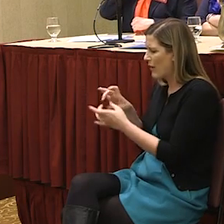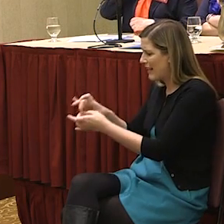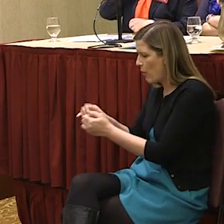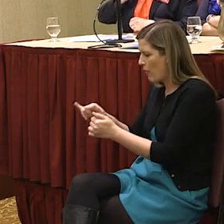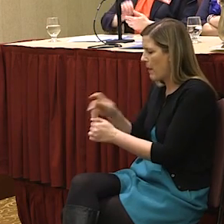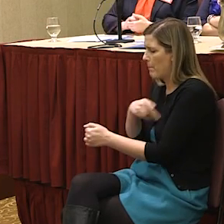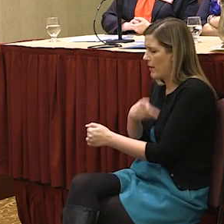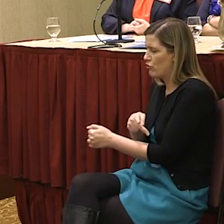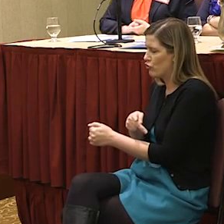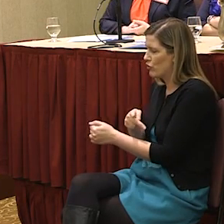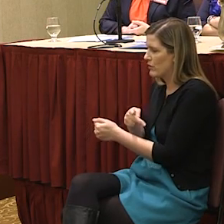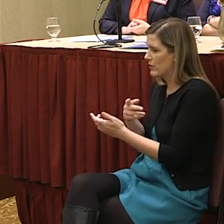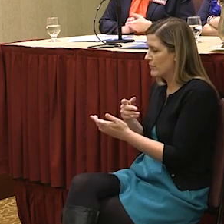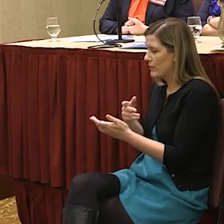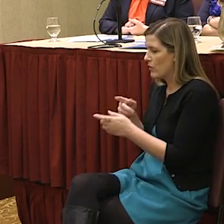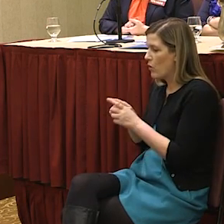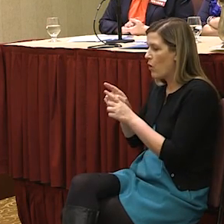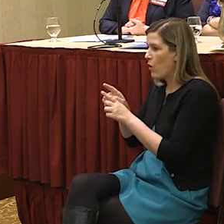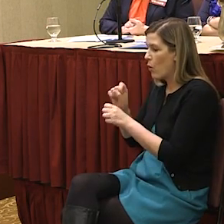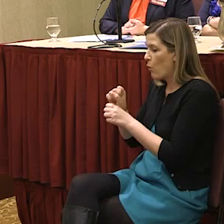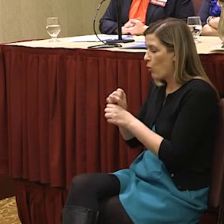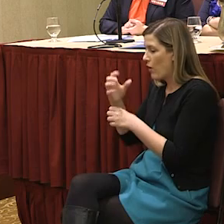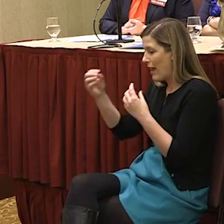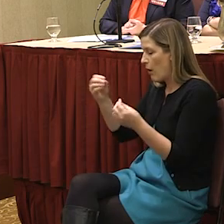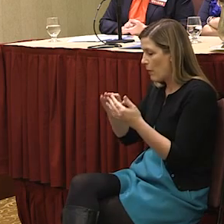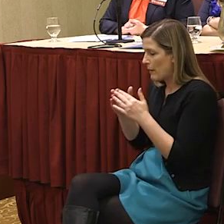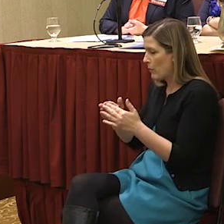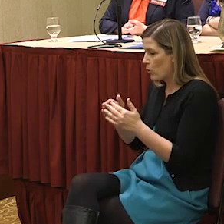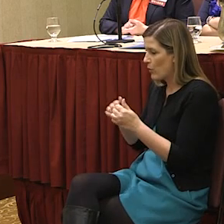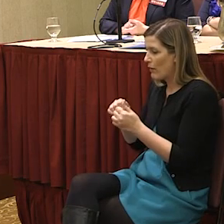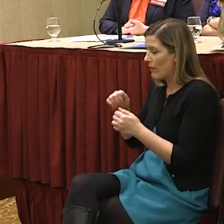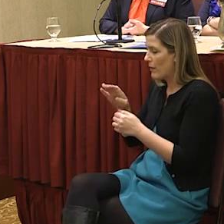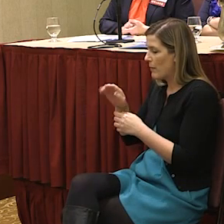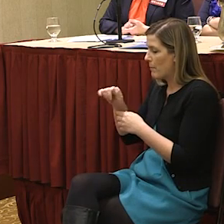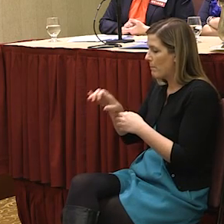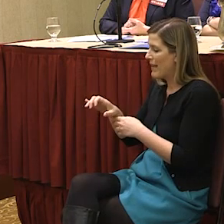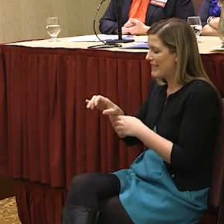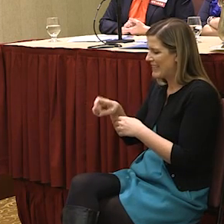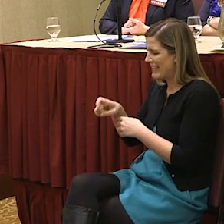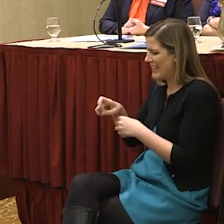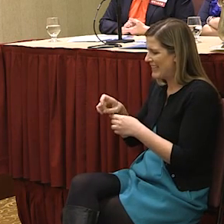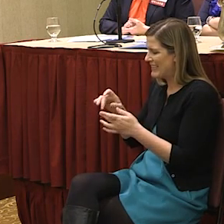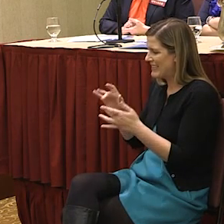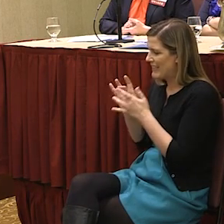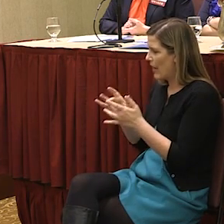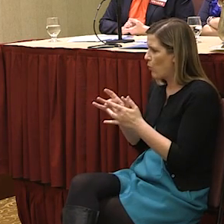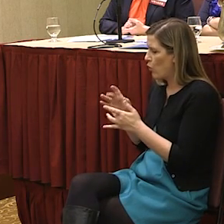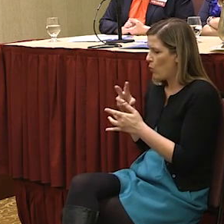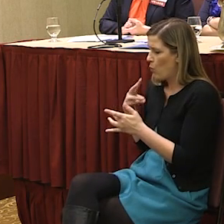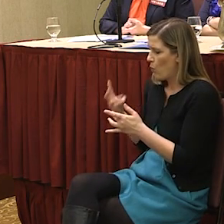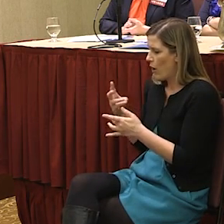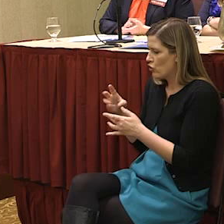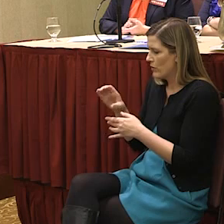patient in a warm handoff. We're also working in the community with like the Basic Needs Network, Washington County Care